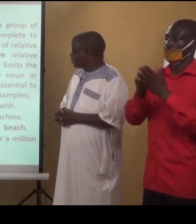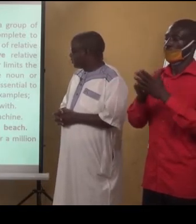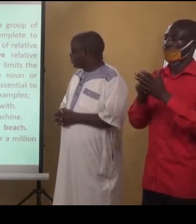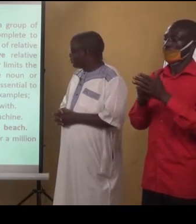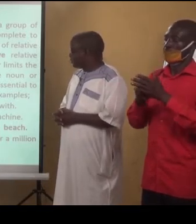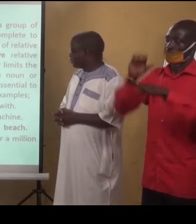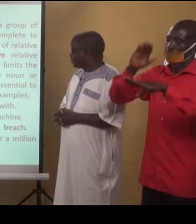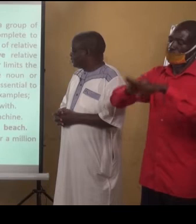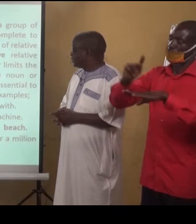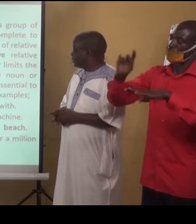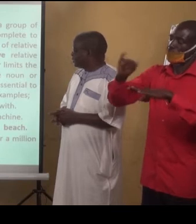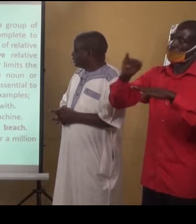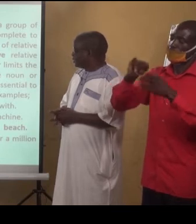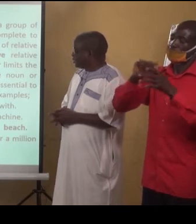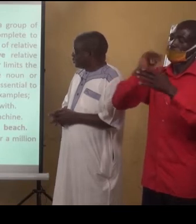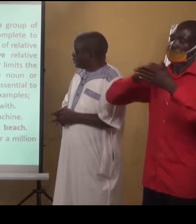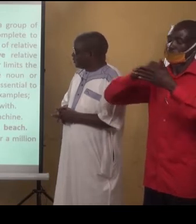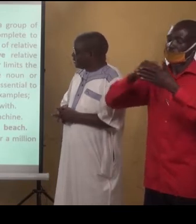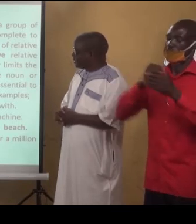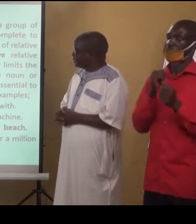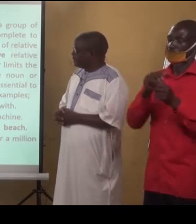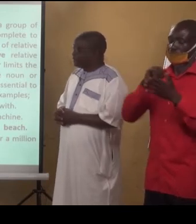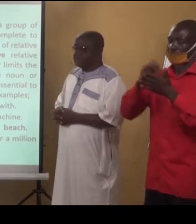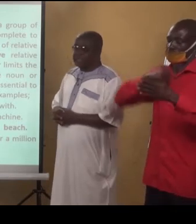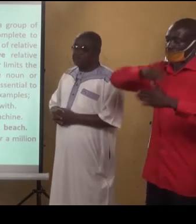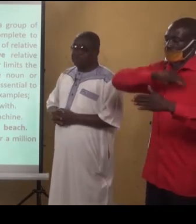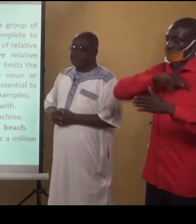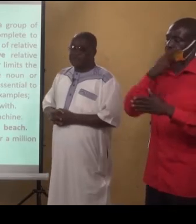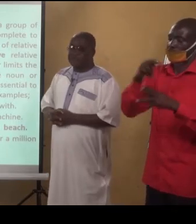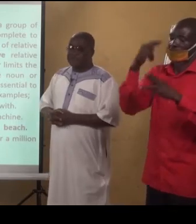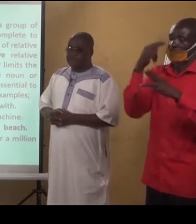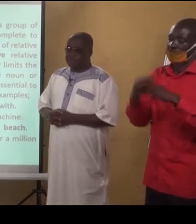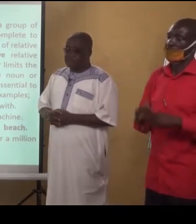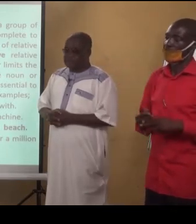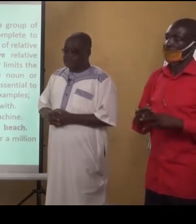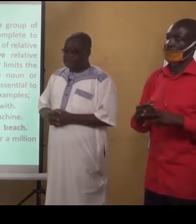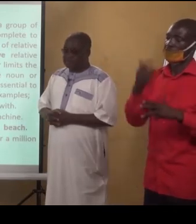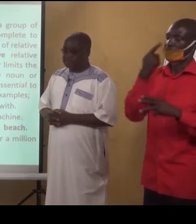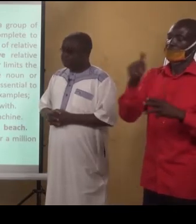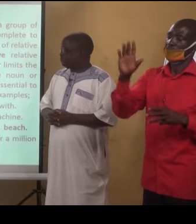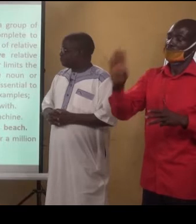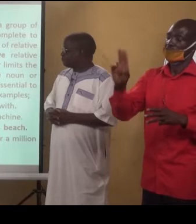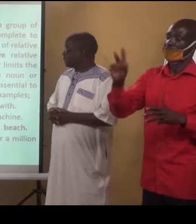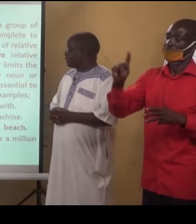top turns. It qualifies the noun phrase the button.